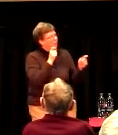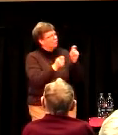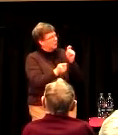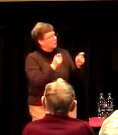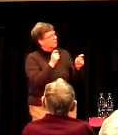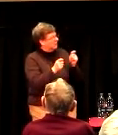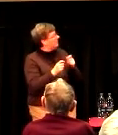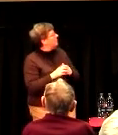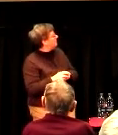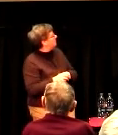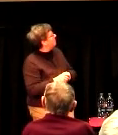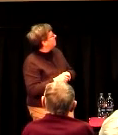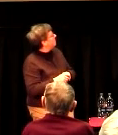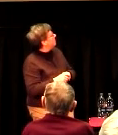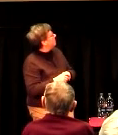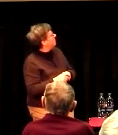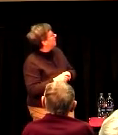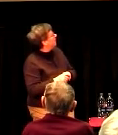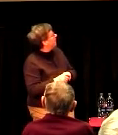well.